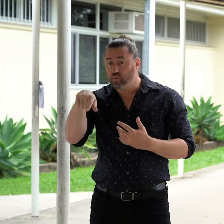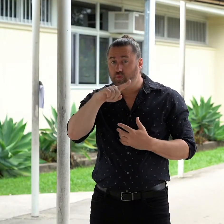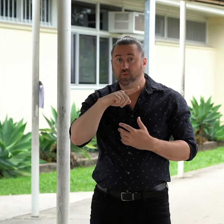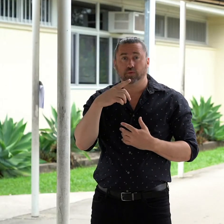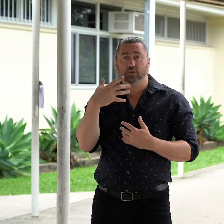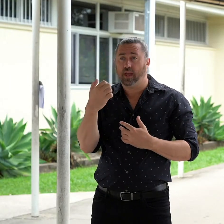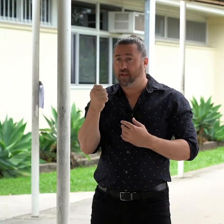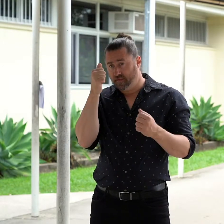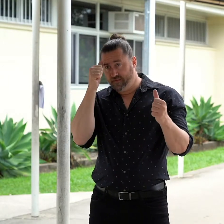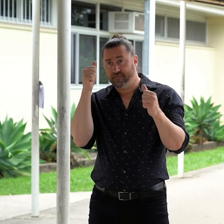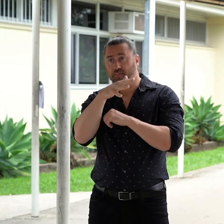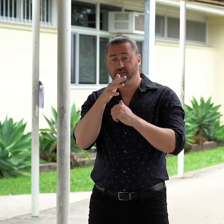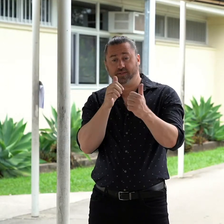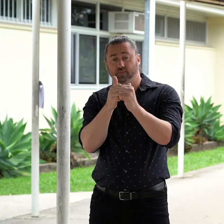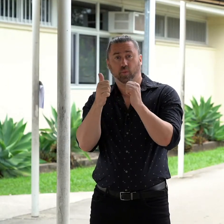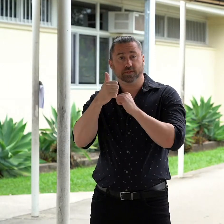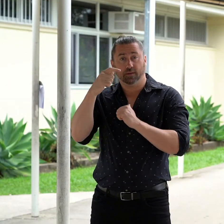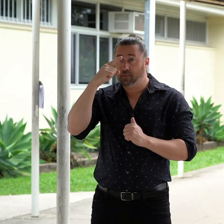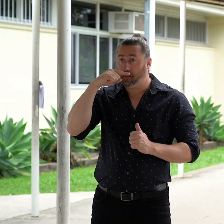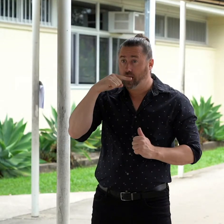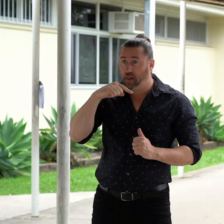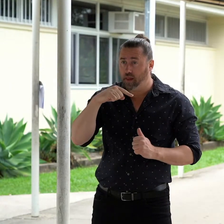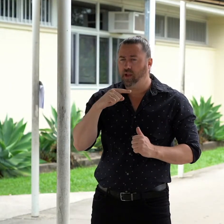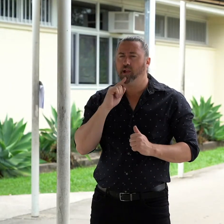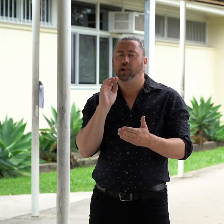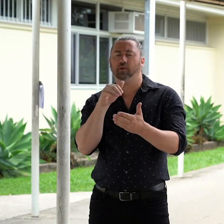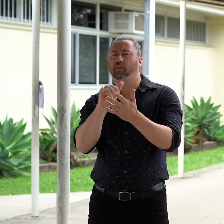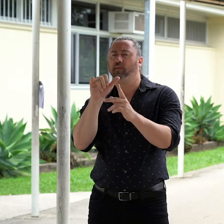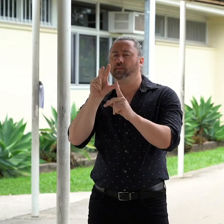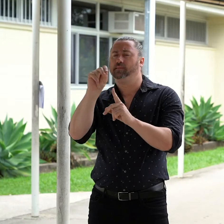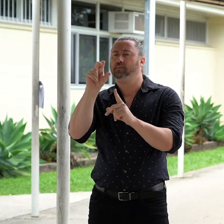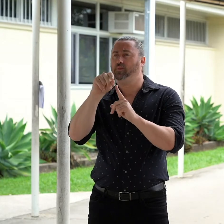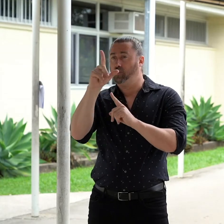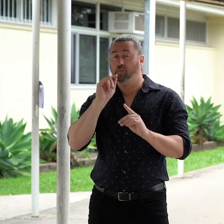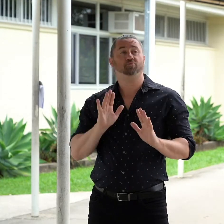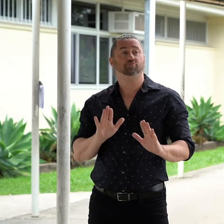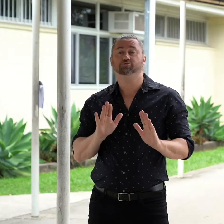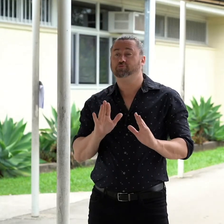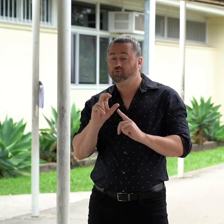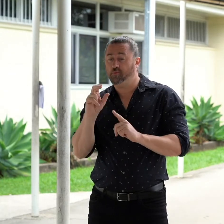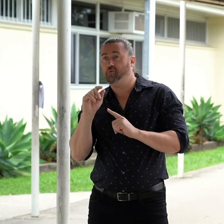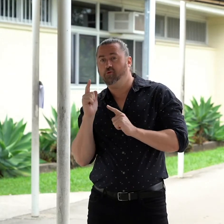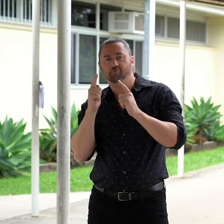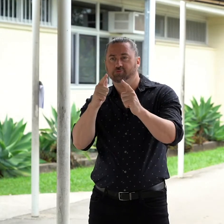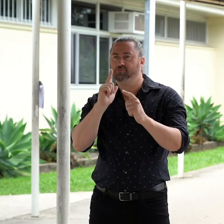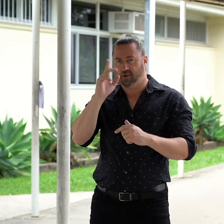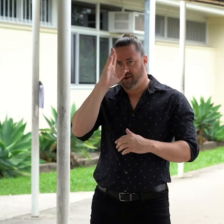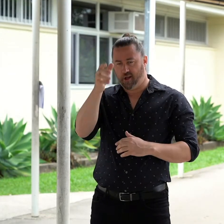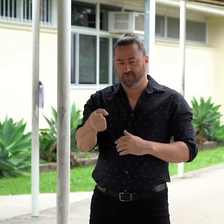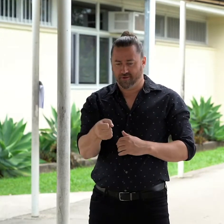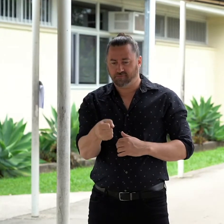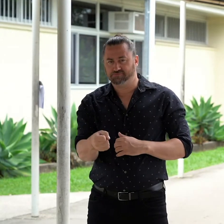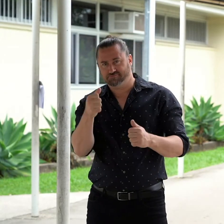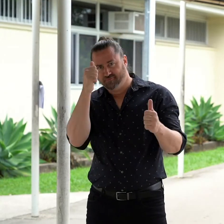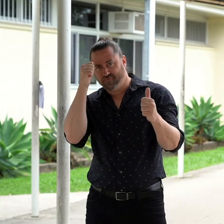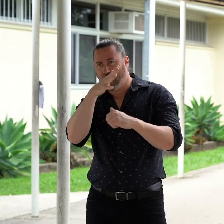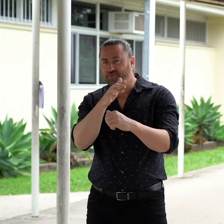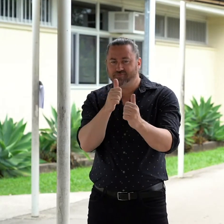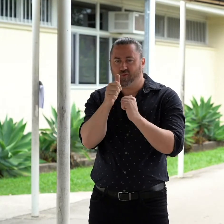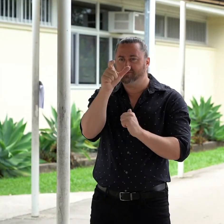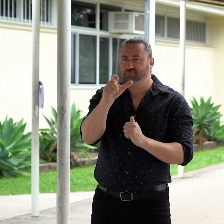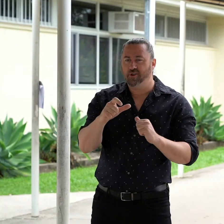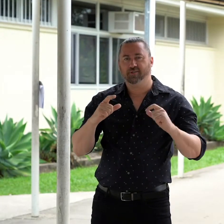sporting celebrities there today from about midday, so please pop along, say hello to your favourite celebrity, get a photo and get